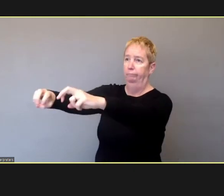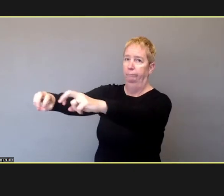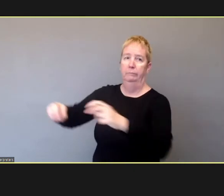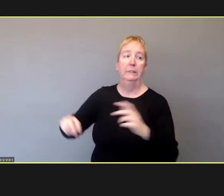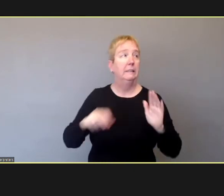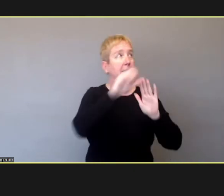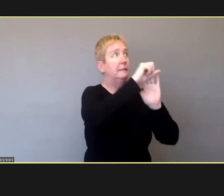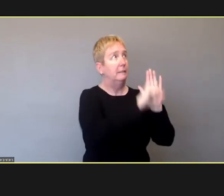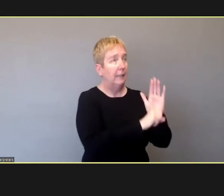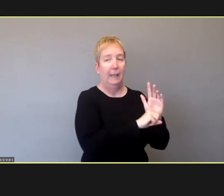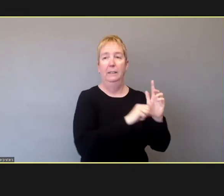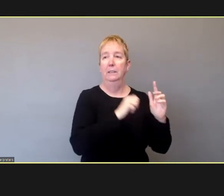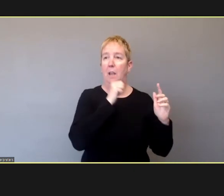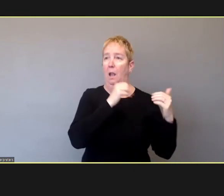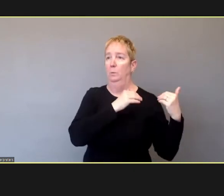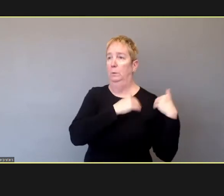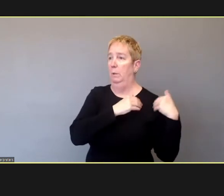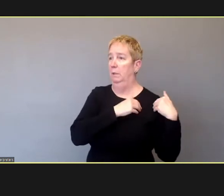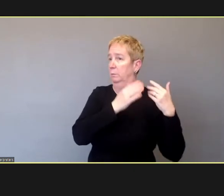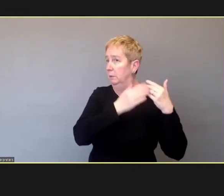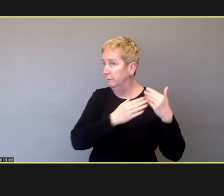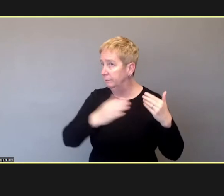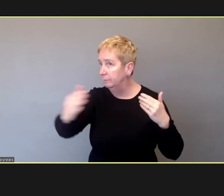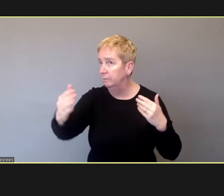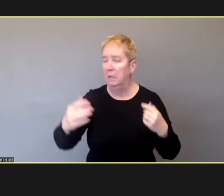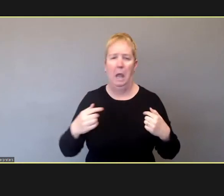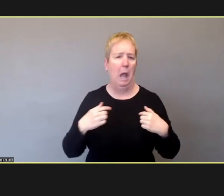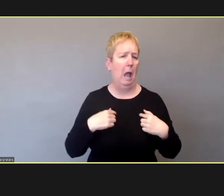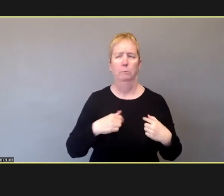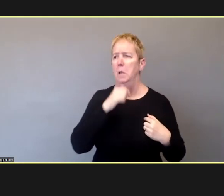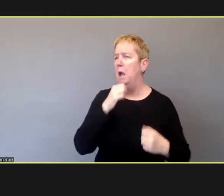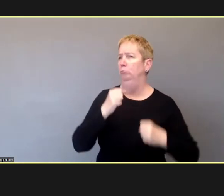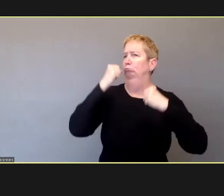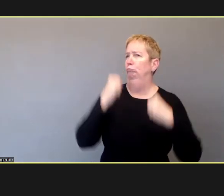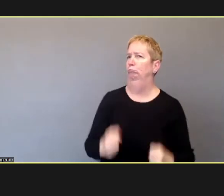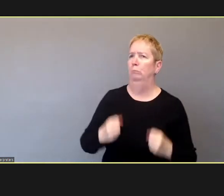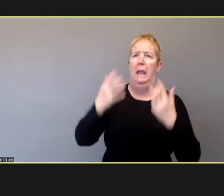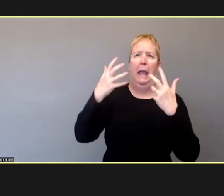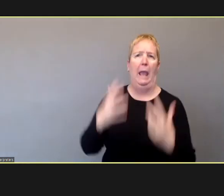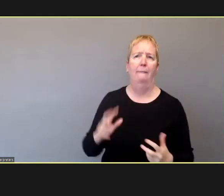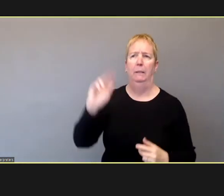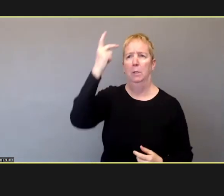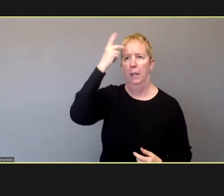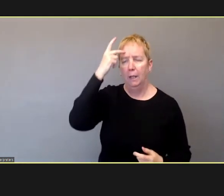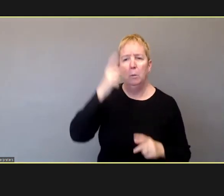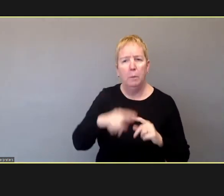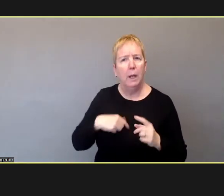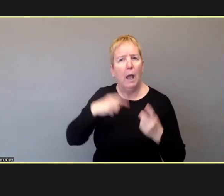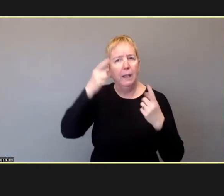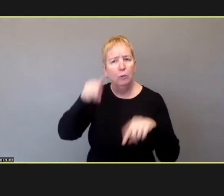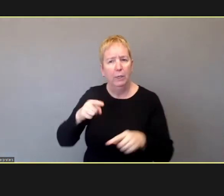And while I'm not a particularly political person, I actually agree with that perspective.